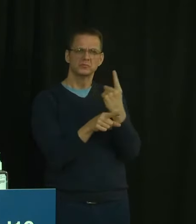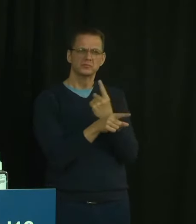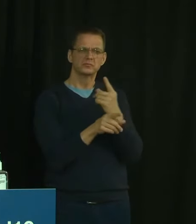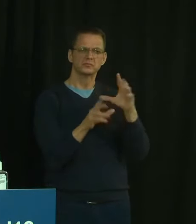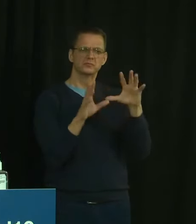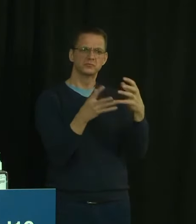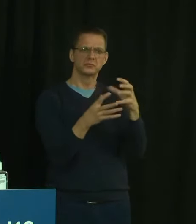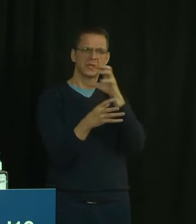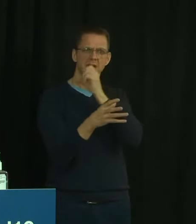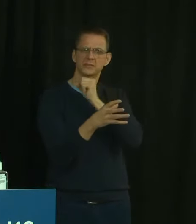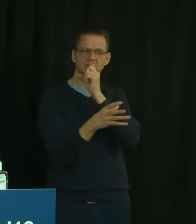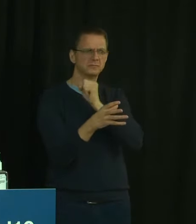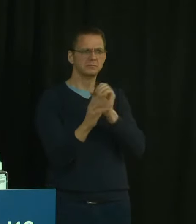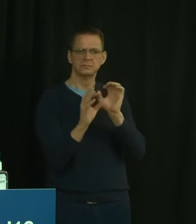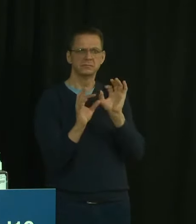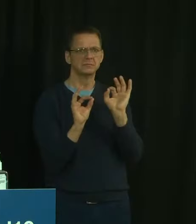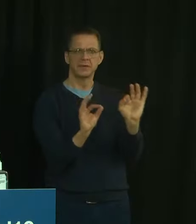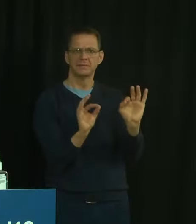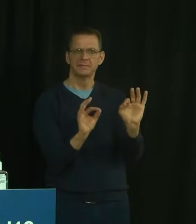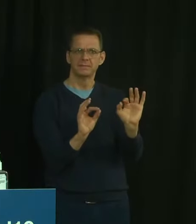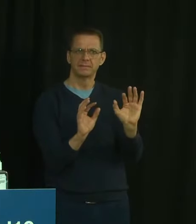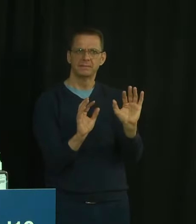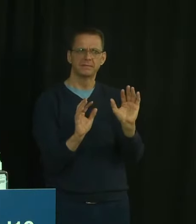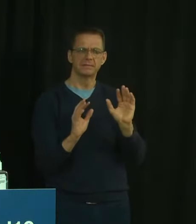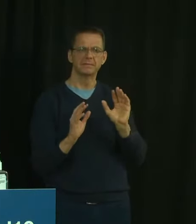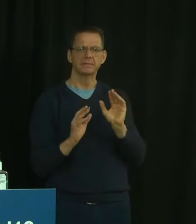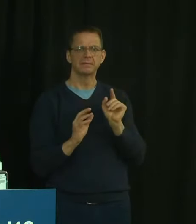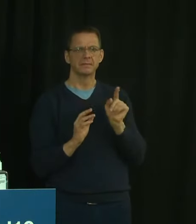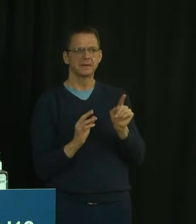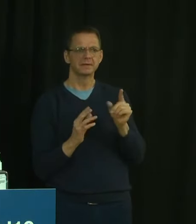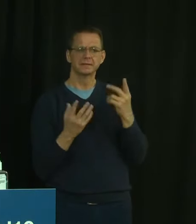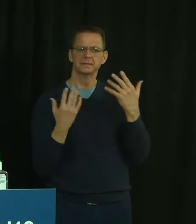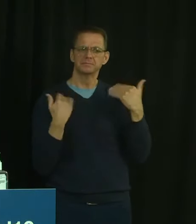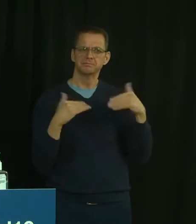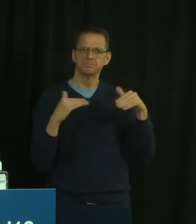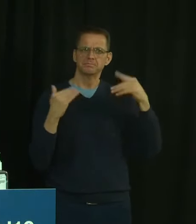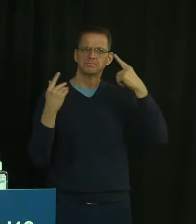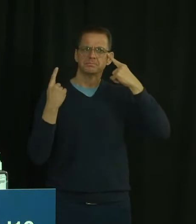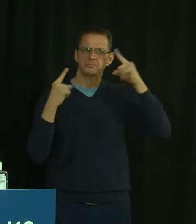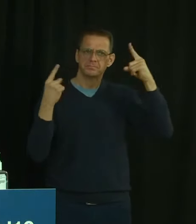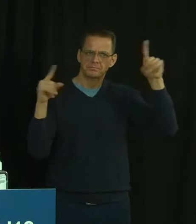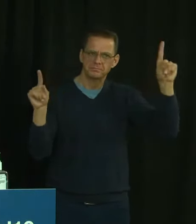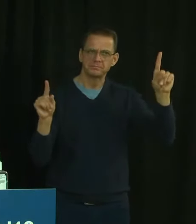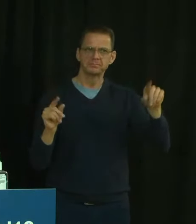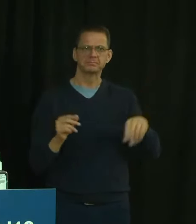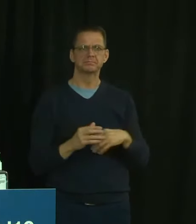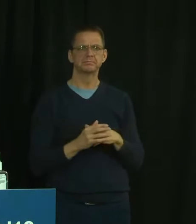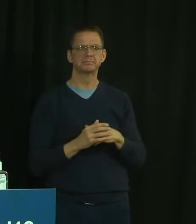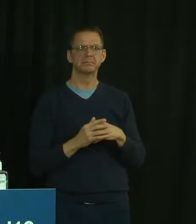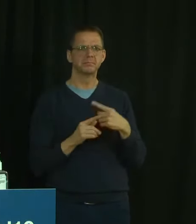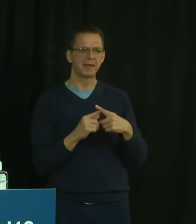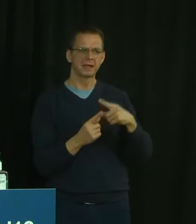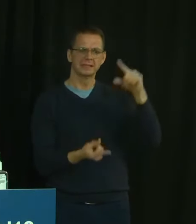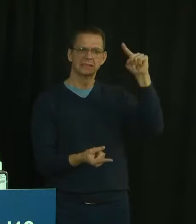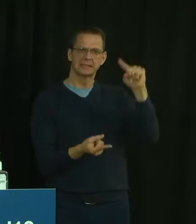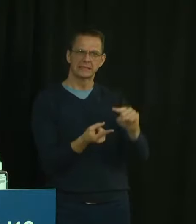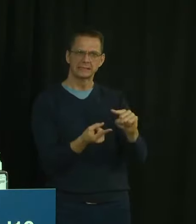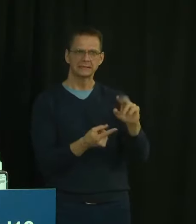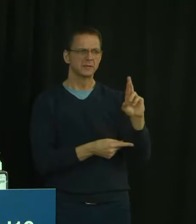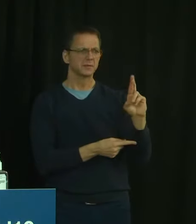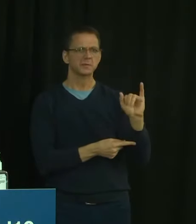remember that AstraZeneca is very effective at preventing severe outcomes from COVID-19 infection, and that